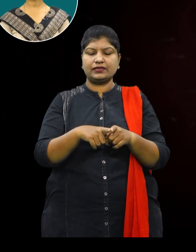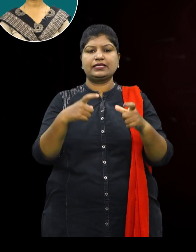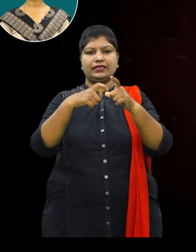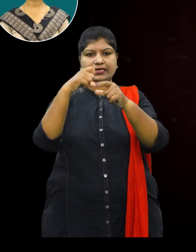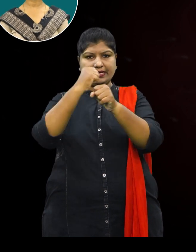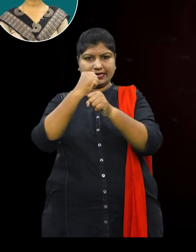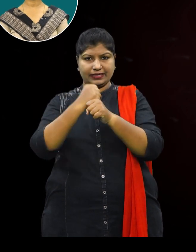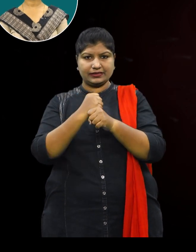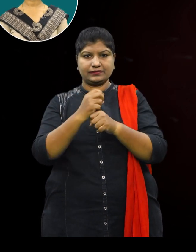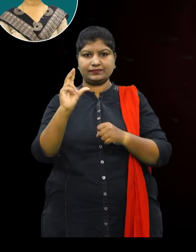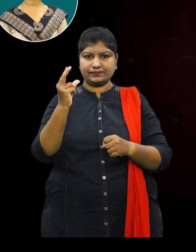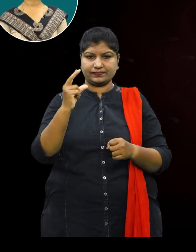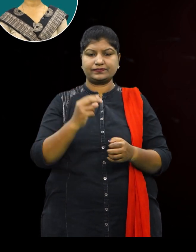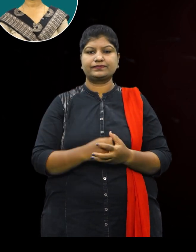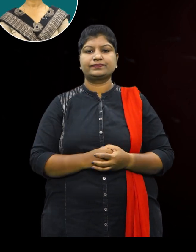egg,